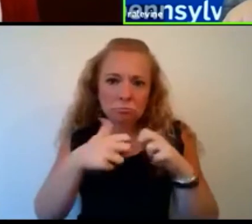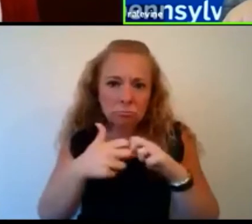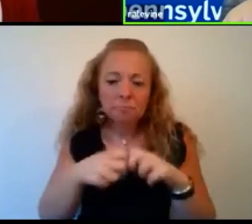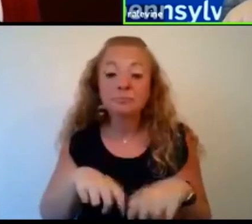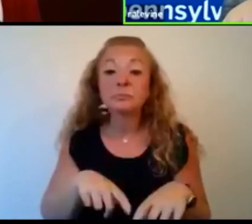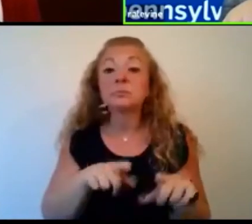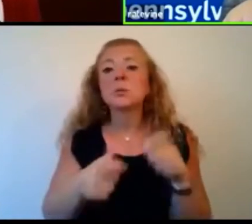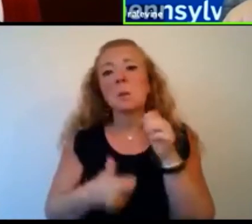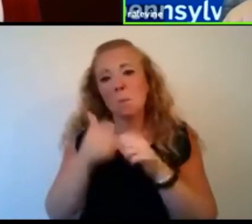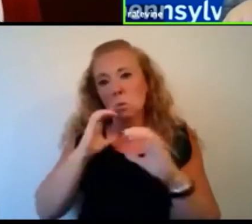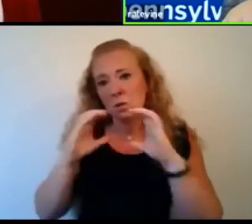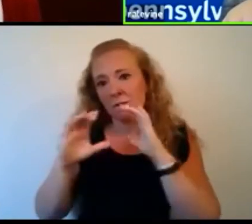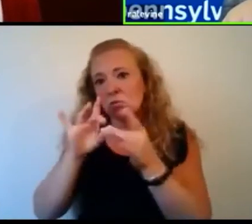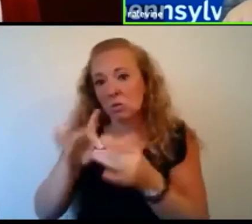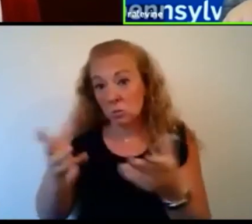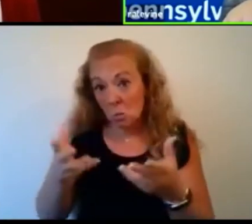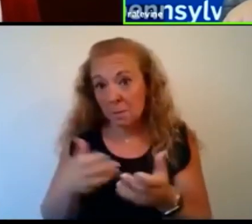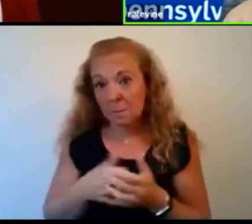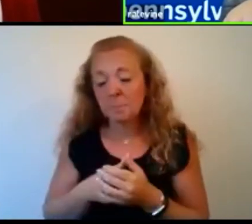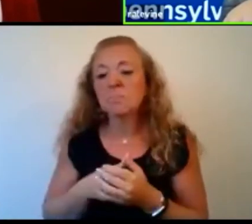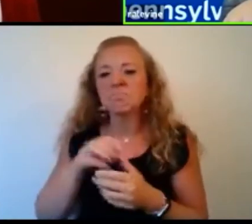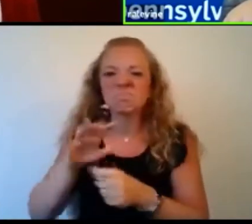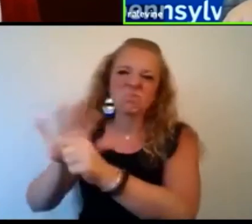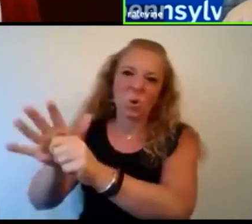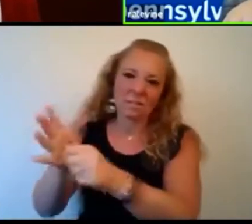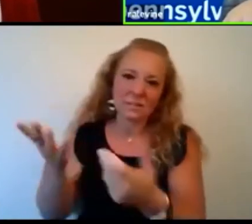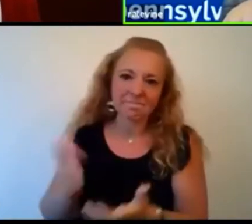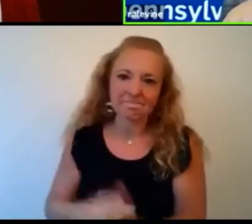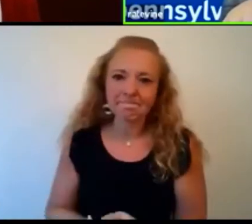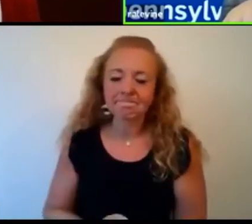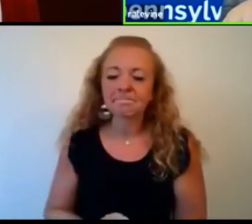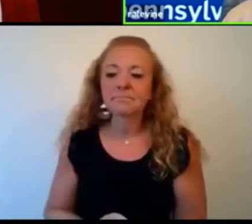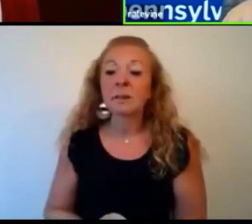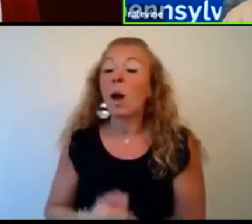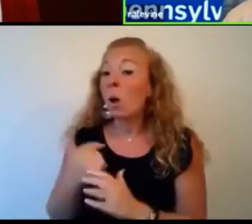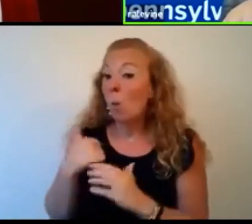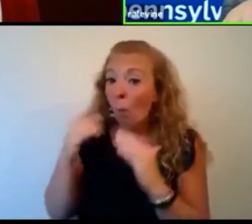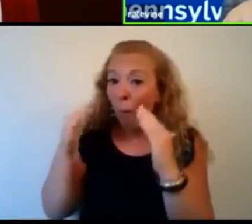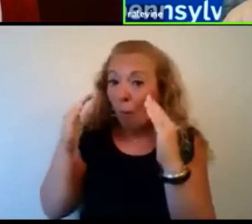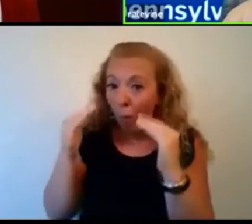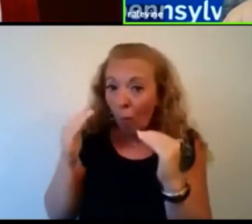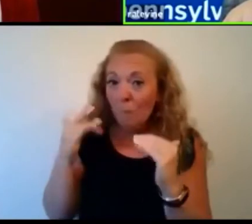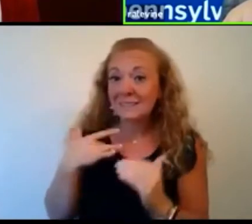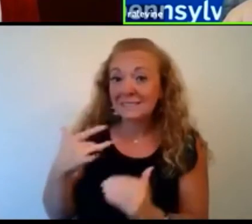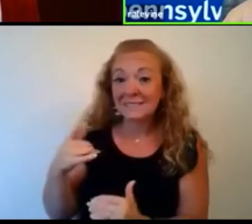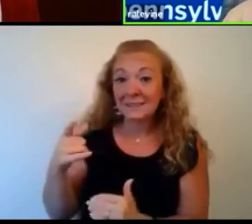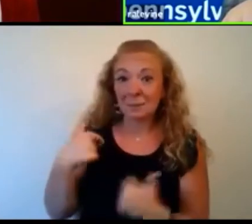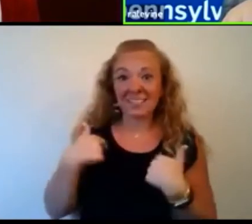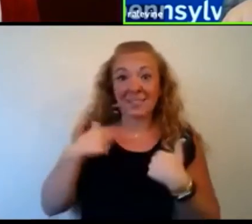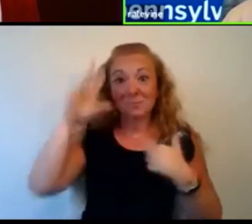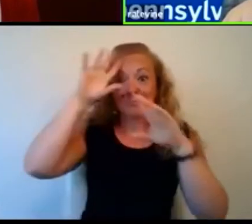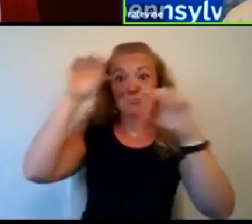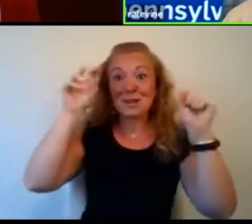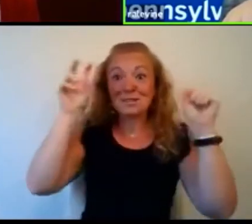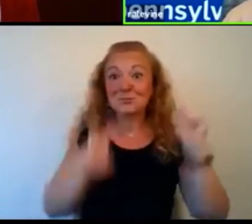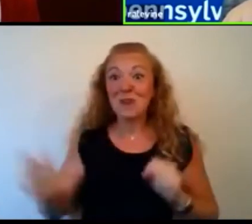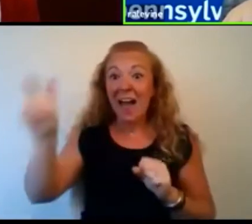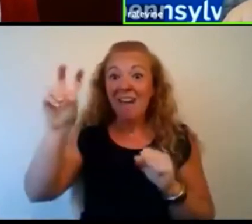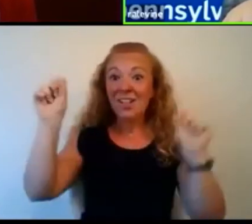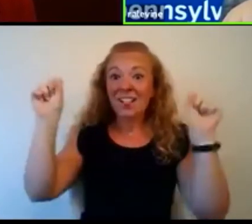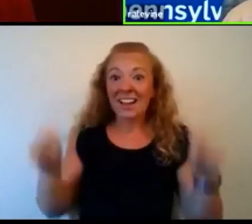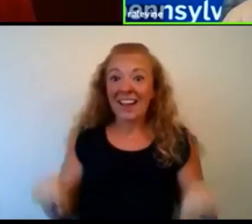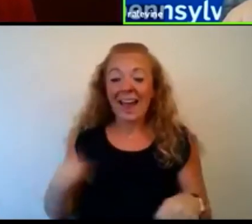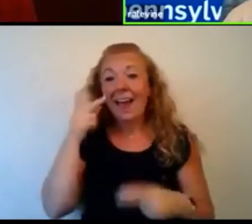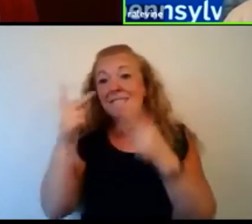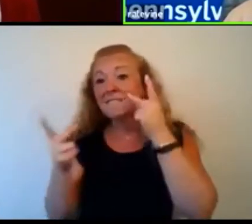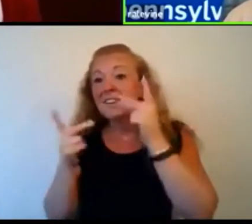right now are focused on on COVID-19. I was hoping usually the president gets to travel and to visit